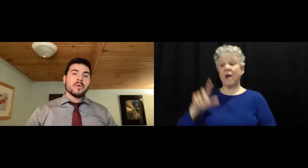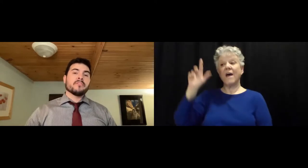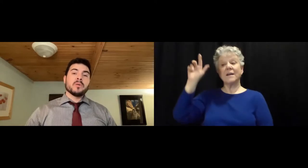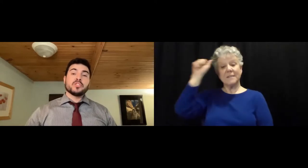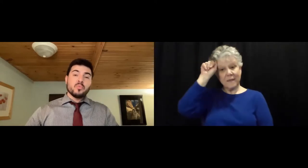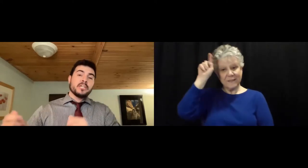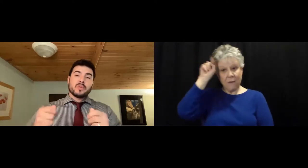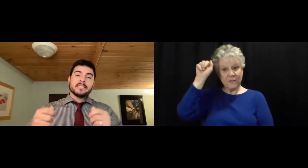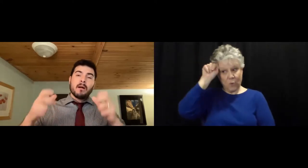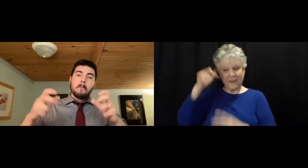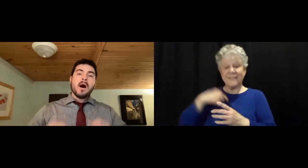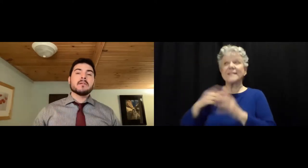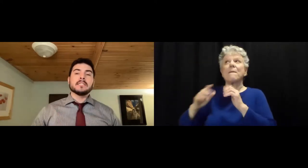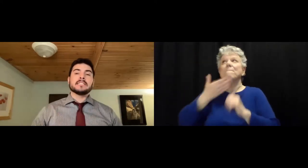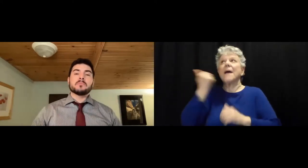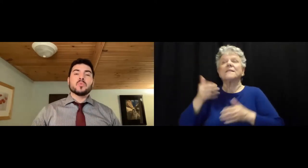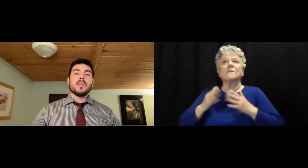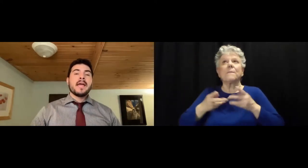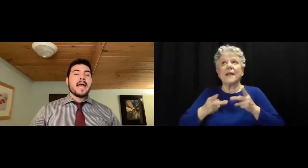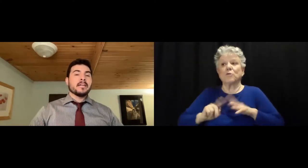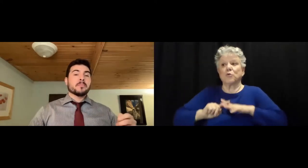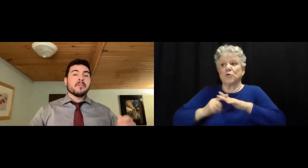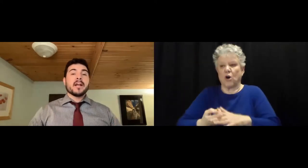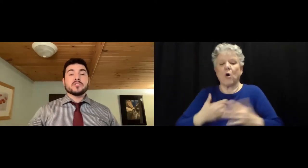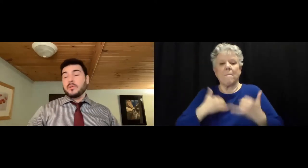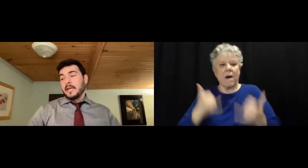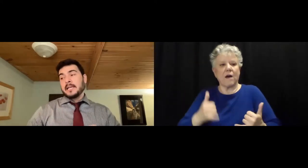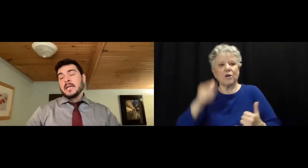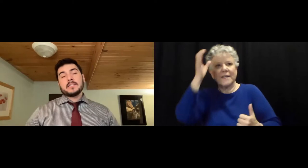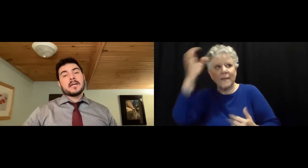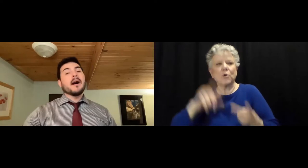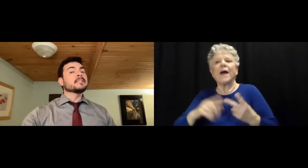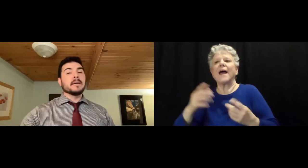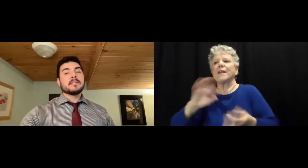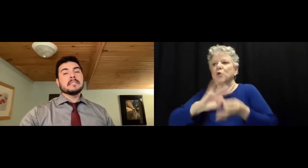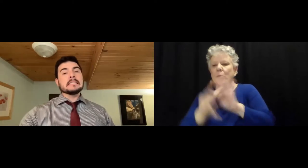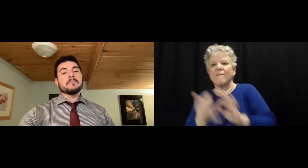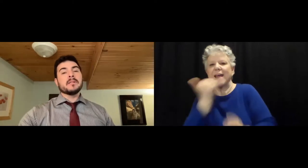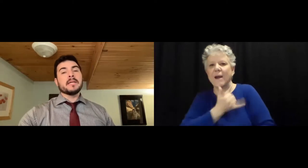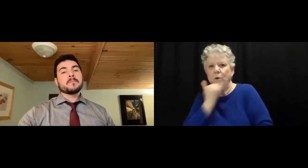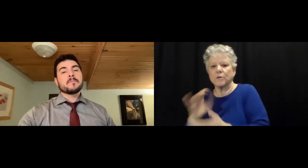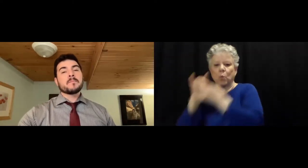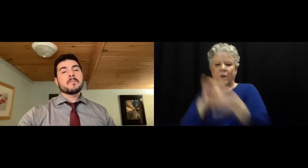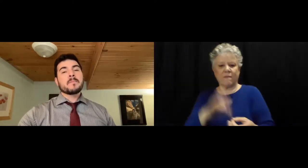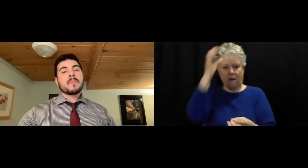promising point from which to retrace our modern conceptual and interpretive errors related to the concept